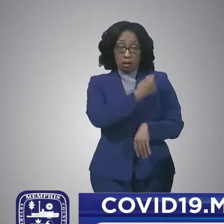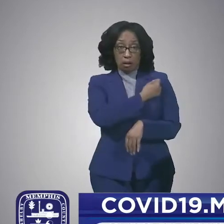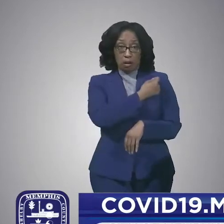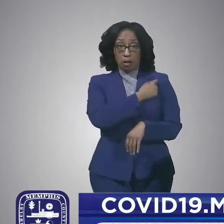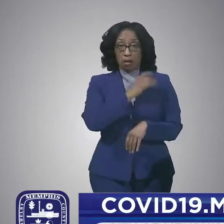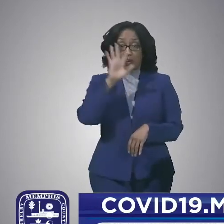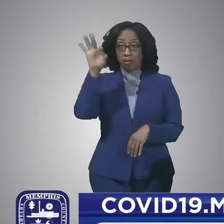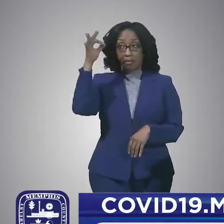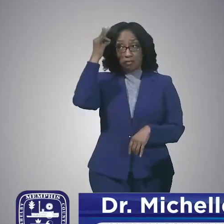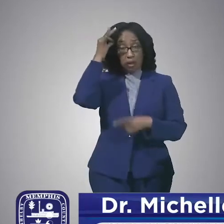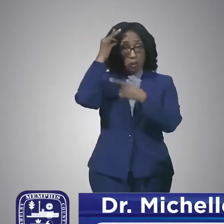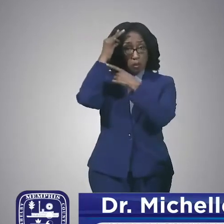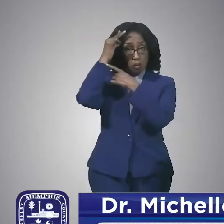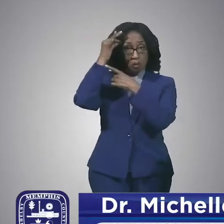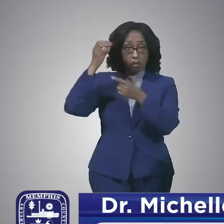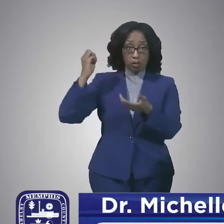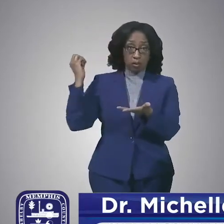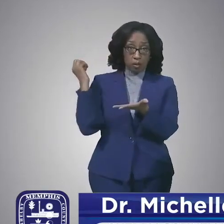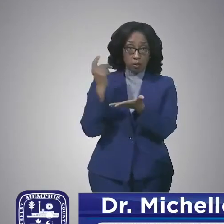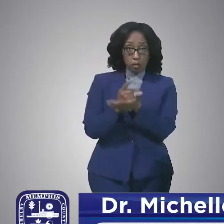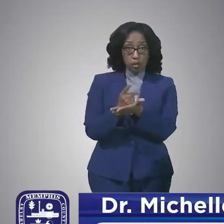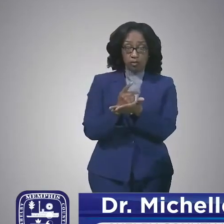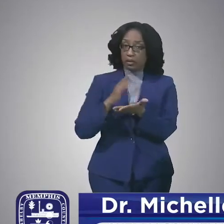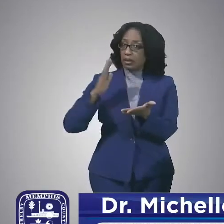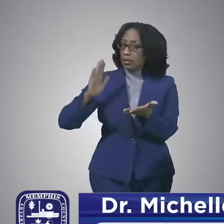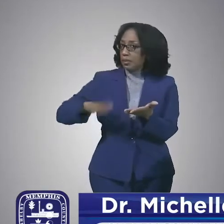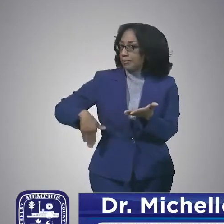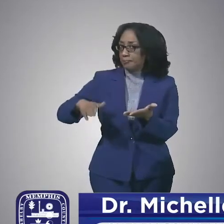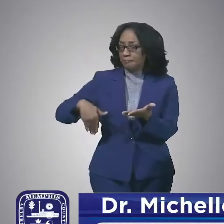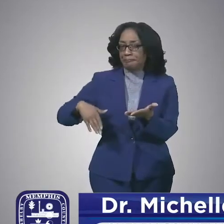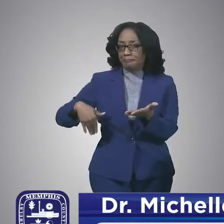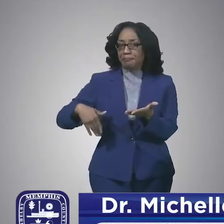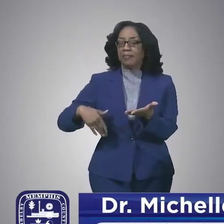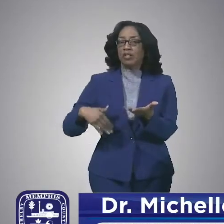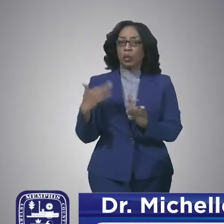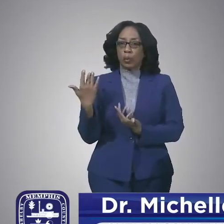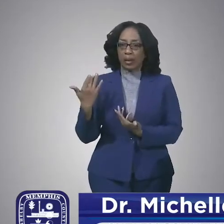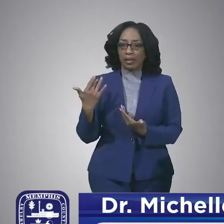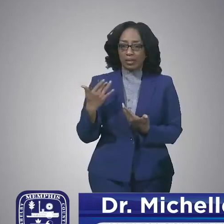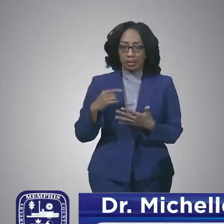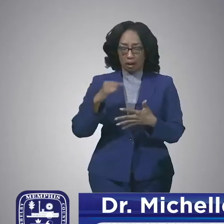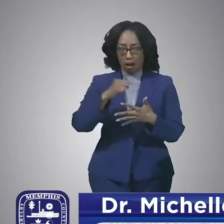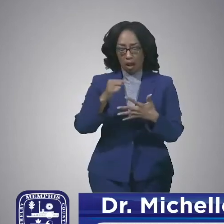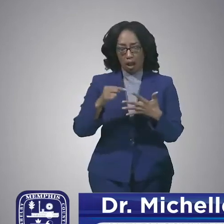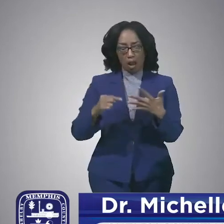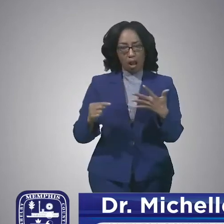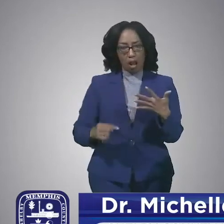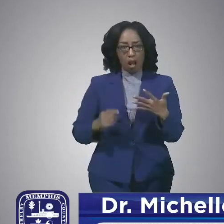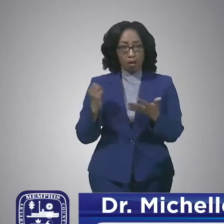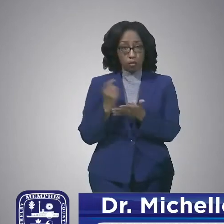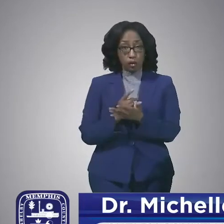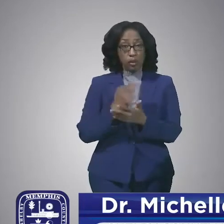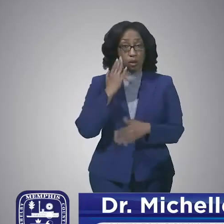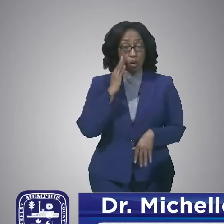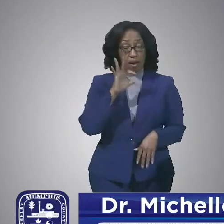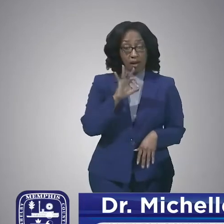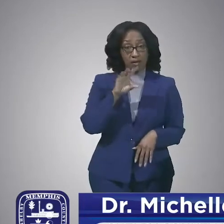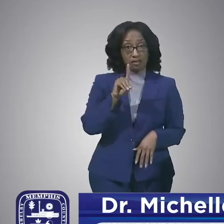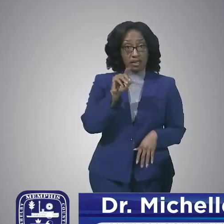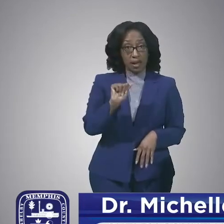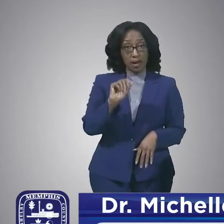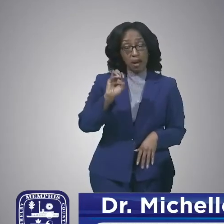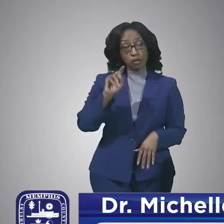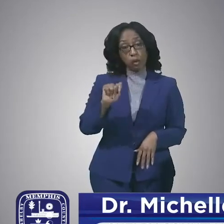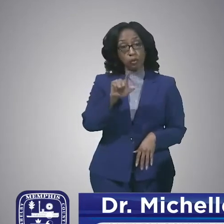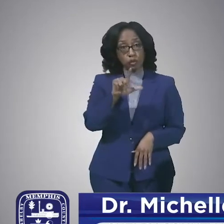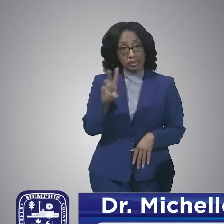the federal approvals that would need to happen have not occurred yet. So we know that the FDA met on October 26th